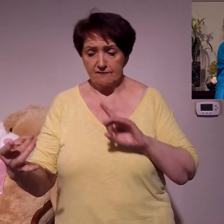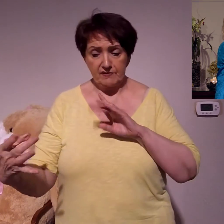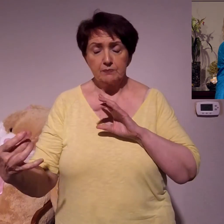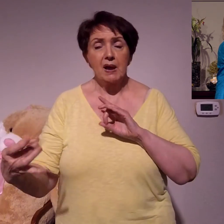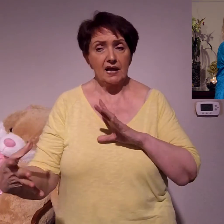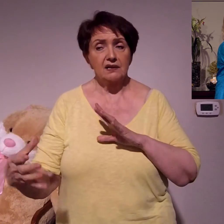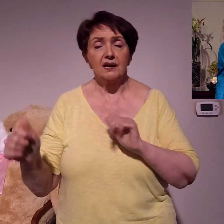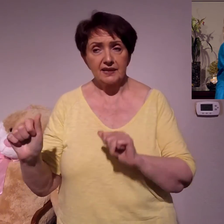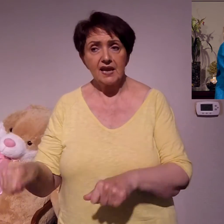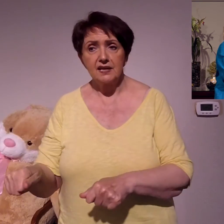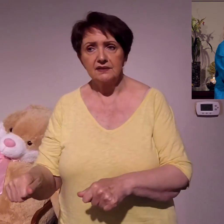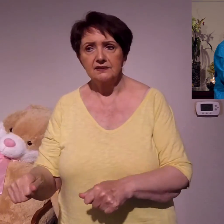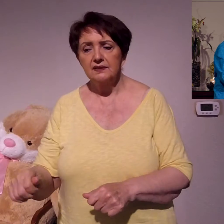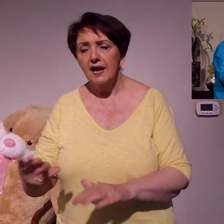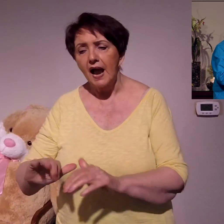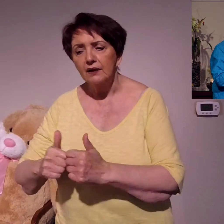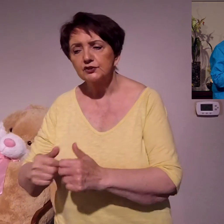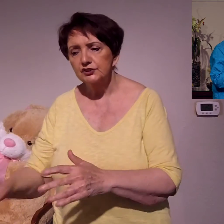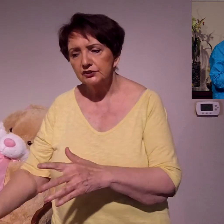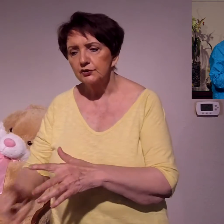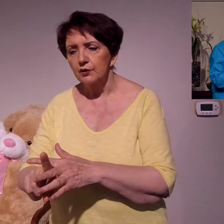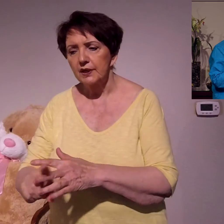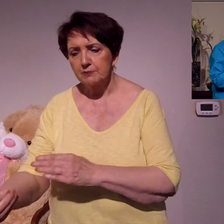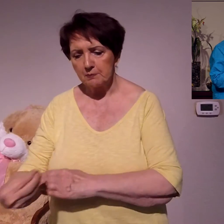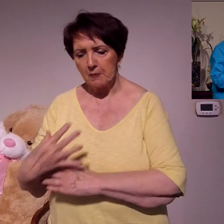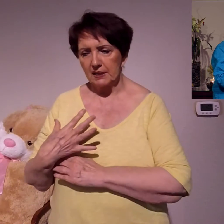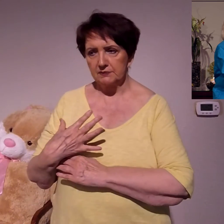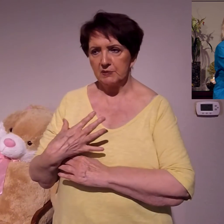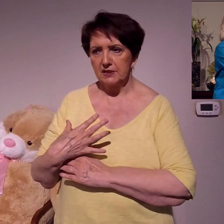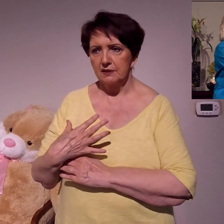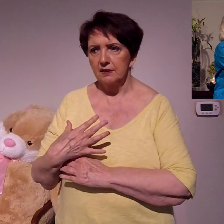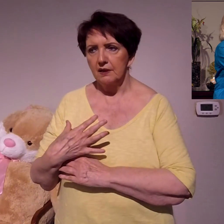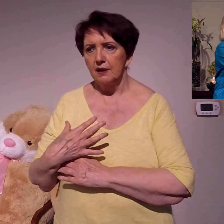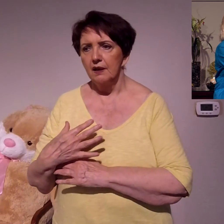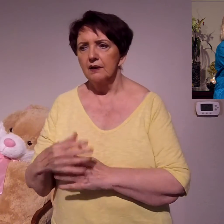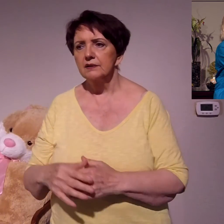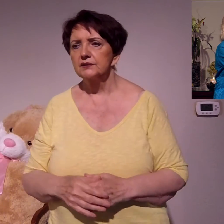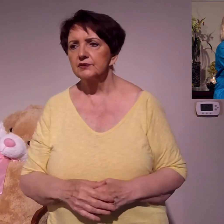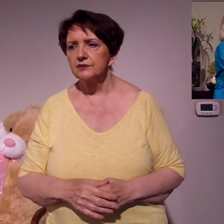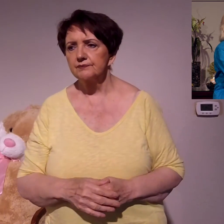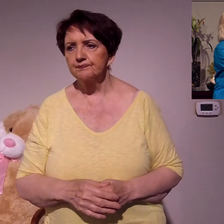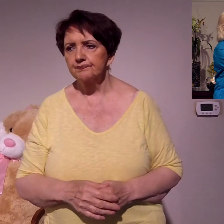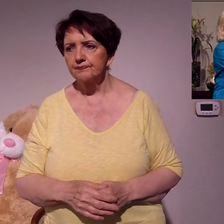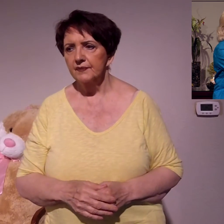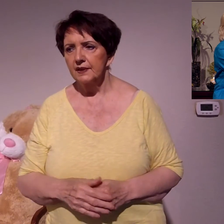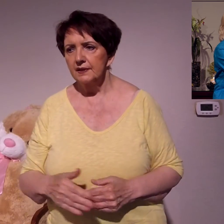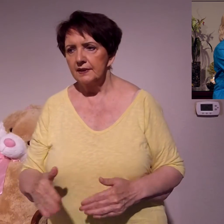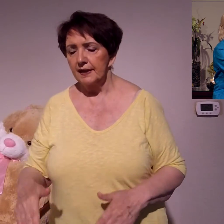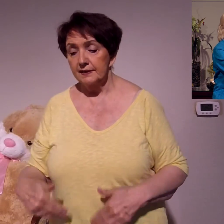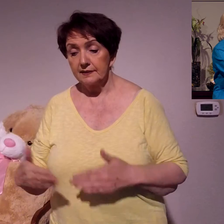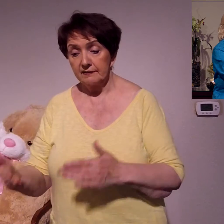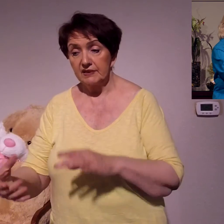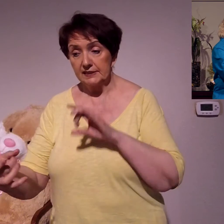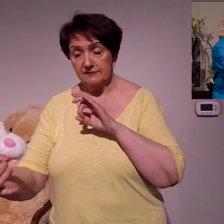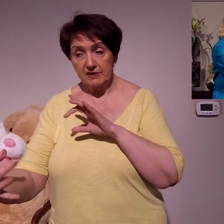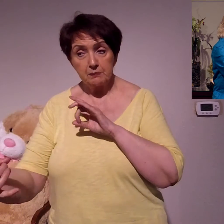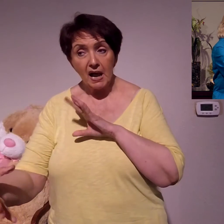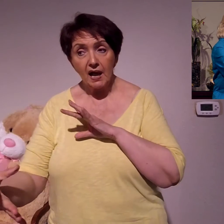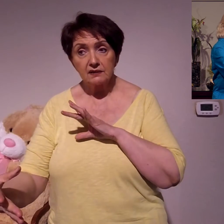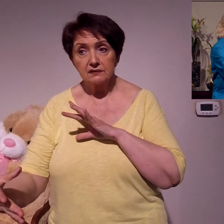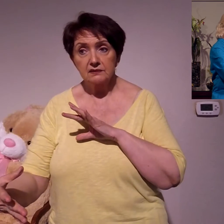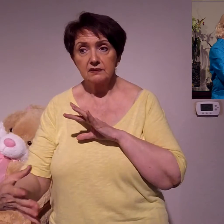own life and her own journey with the divine? Do you see? If I can see that and I know that about